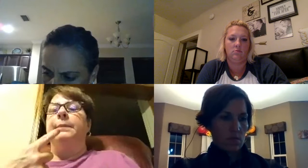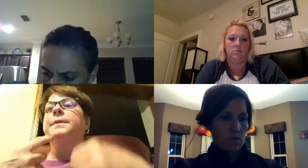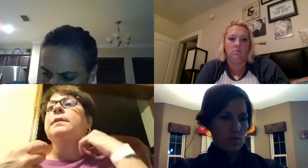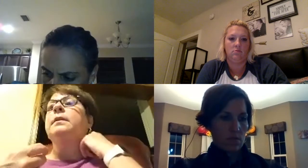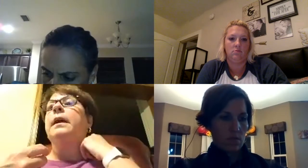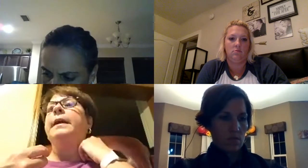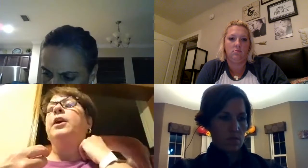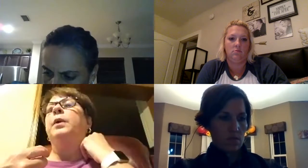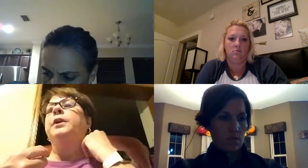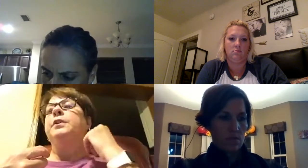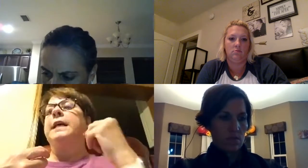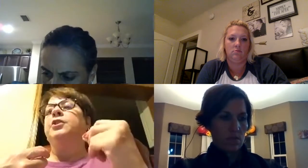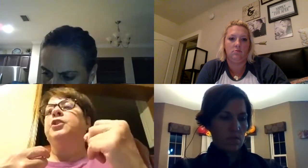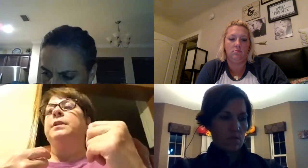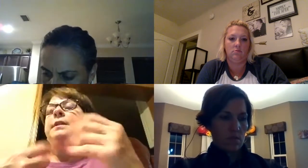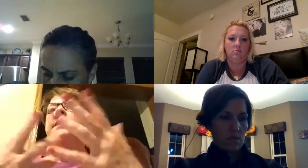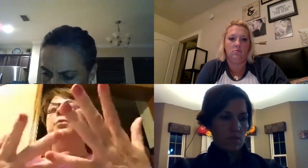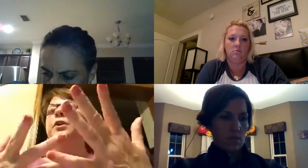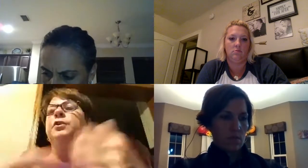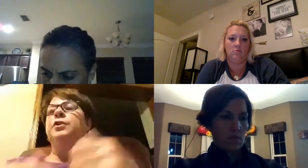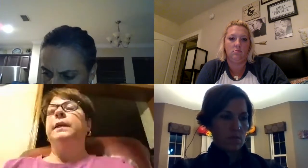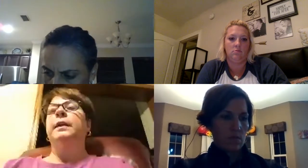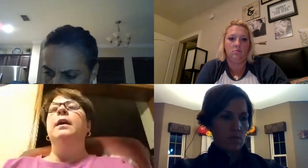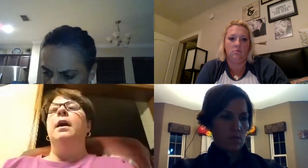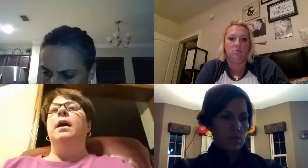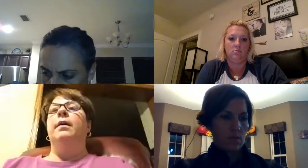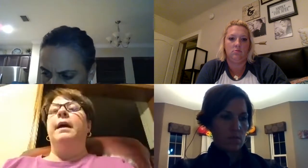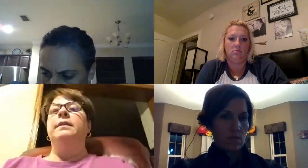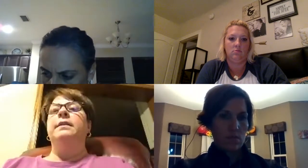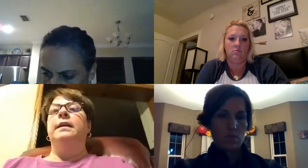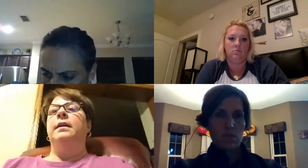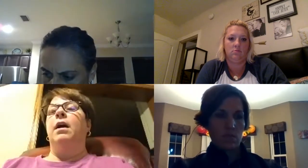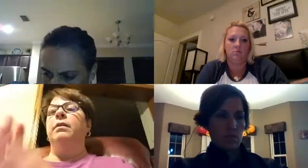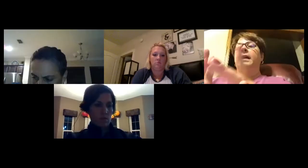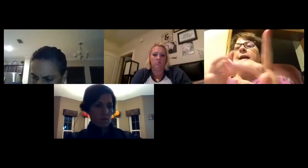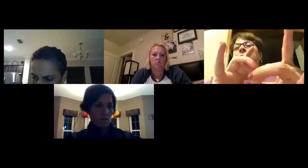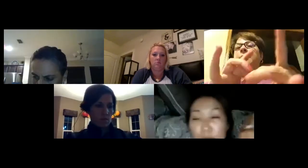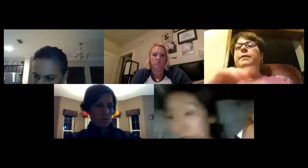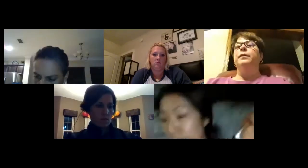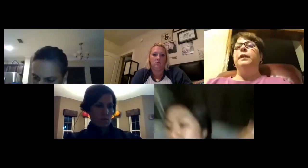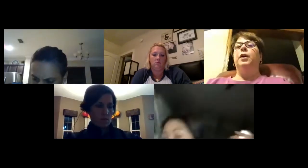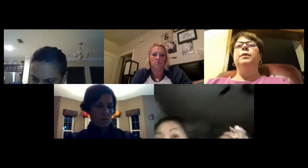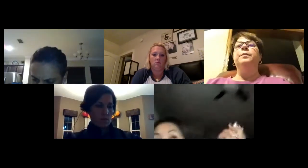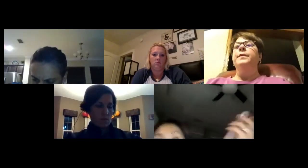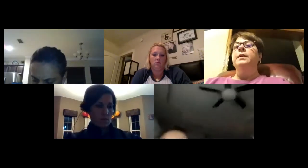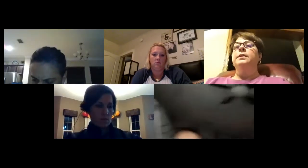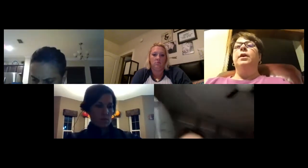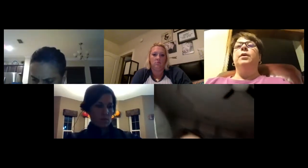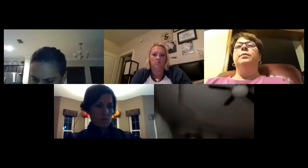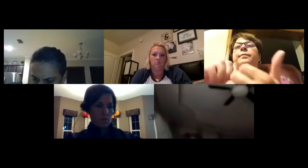lips and they know what your intentions and what you're doing, I think all of that kind of stuff will flow. So, how